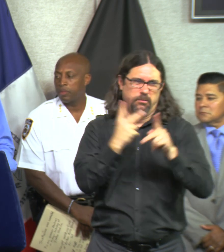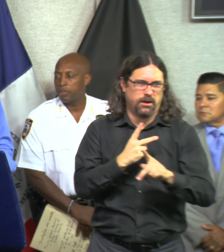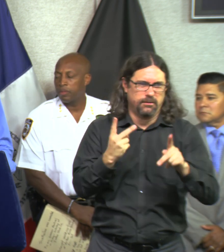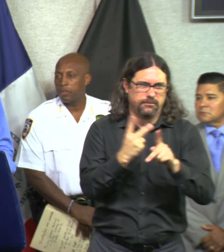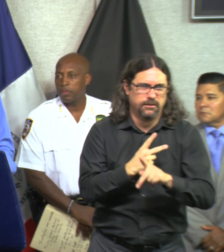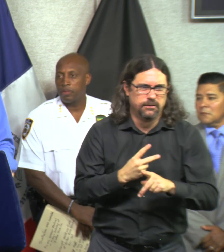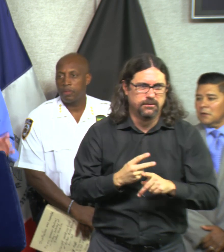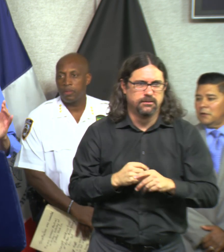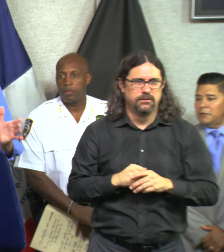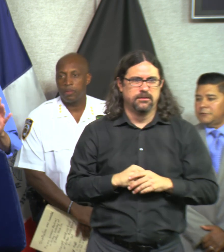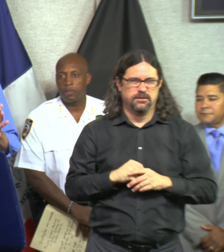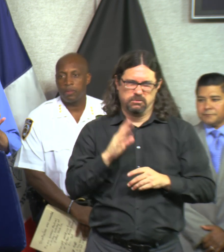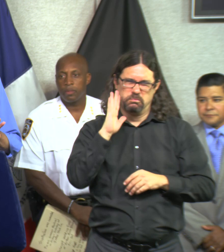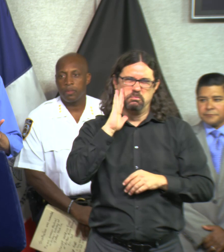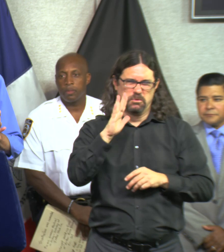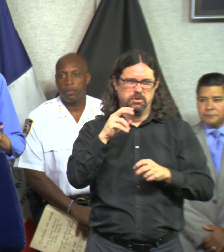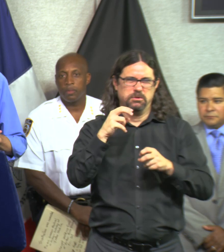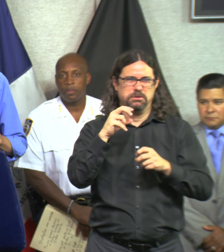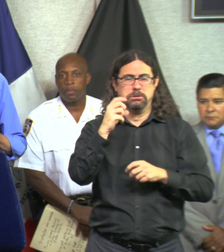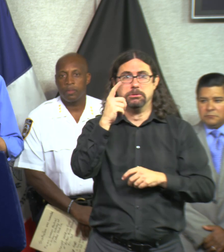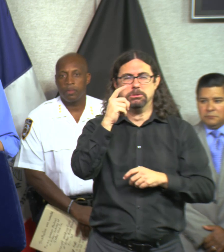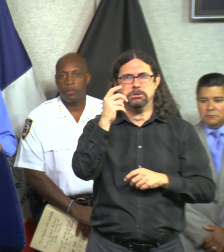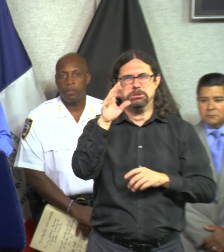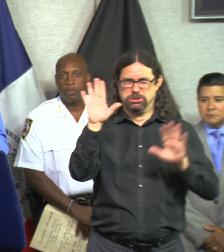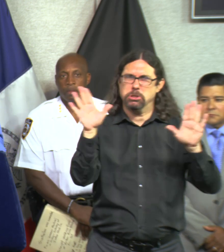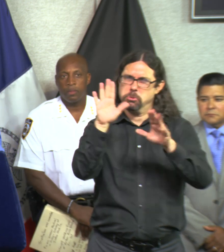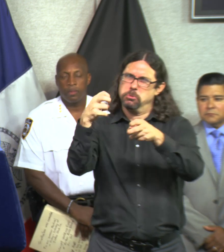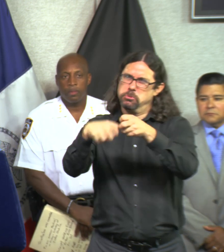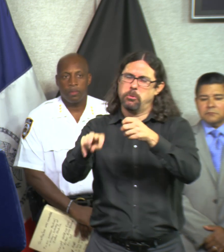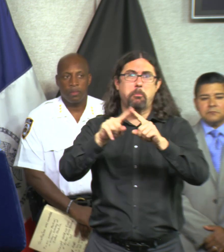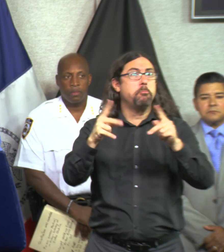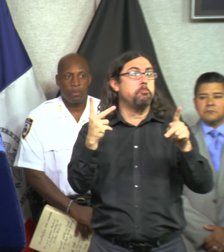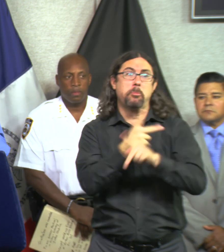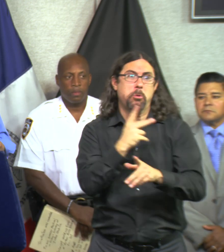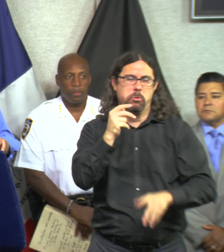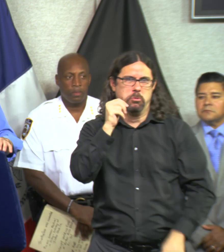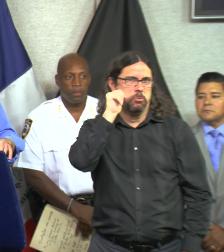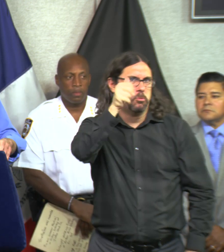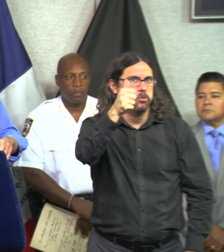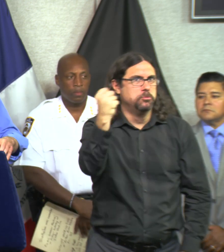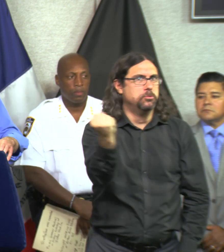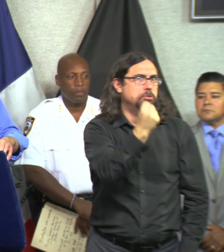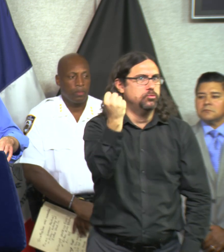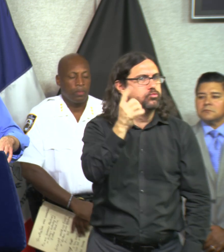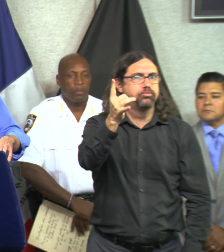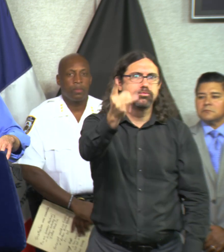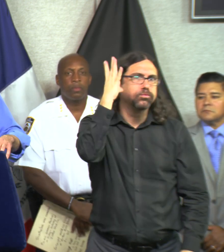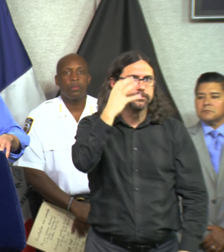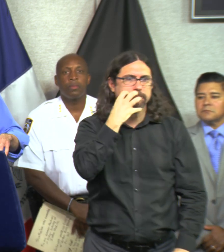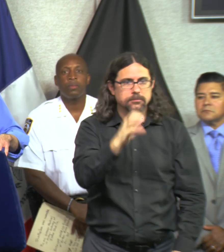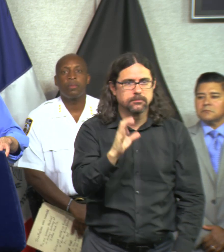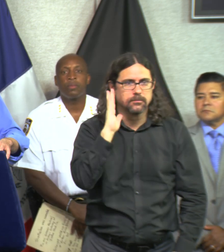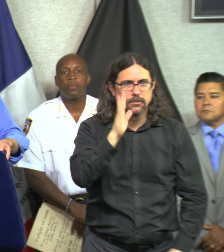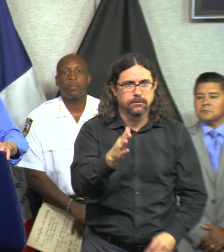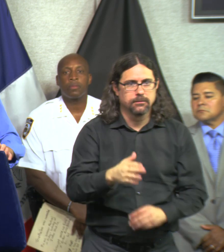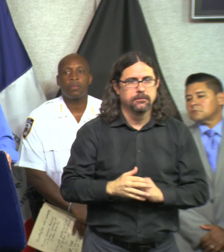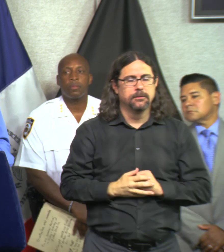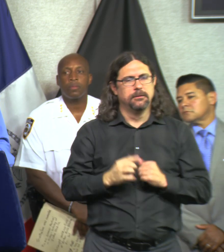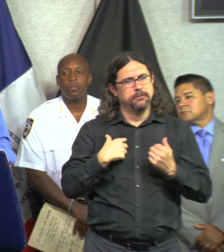Now, Sunday and Saturday, almost exactly the same, almost equally bad. So I want to emphasize to everyone, this is a